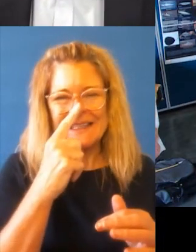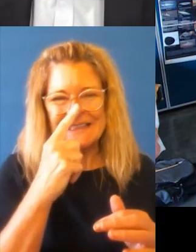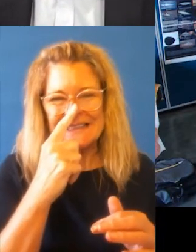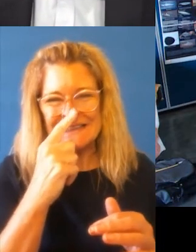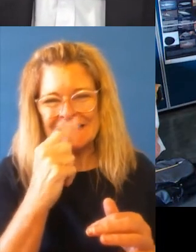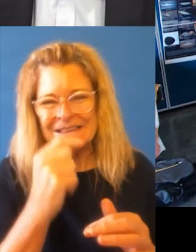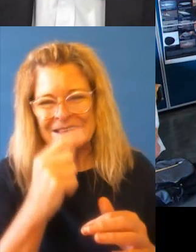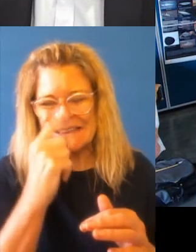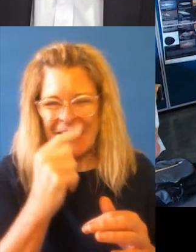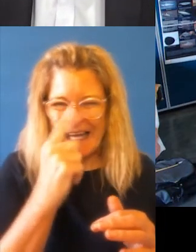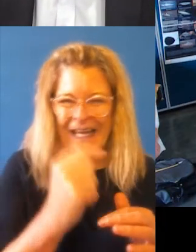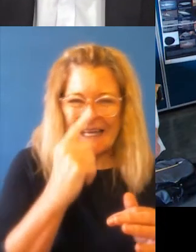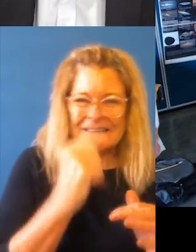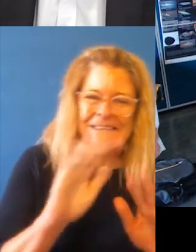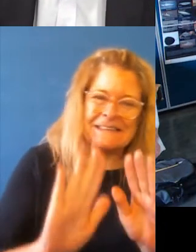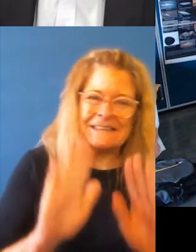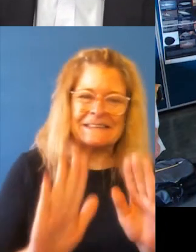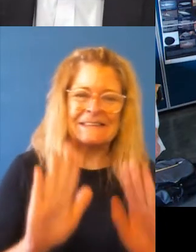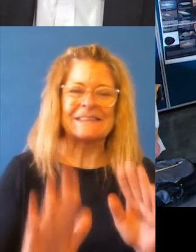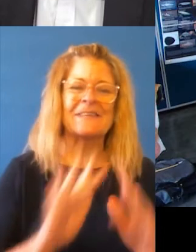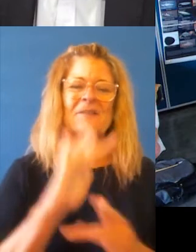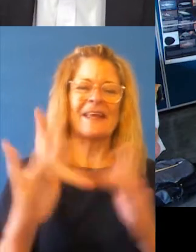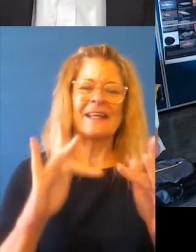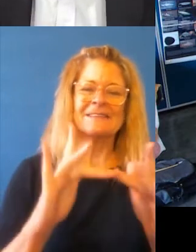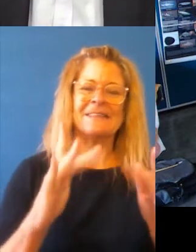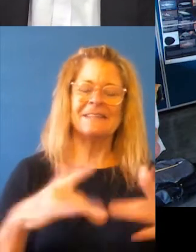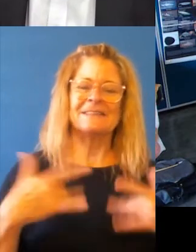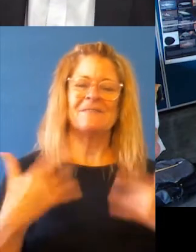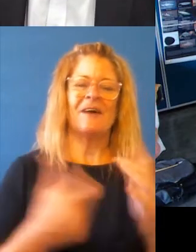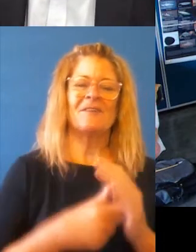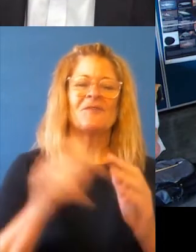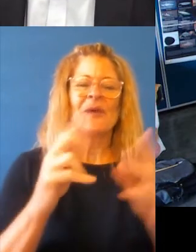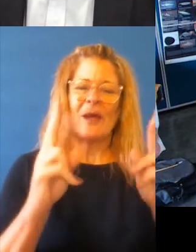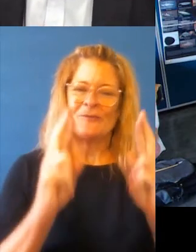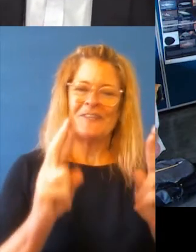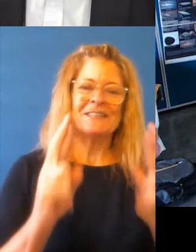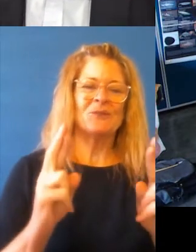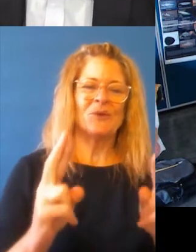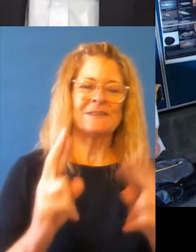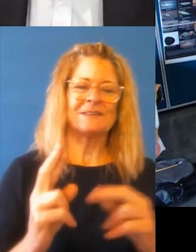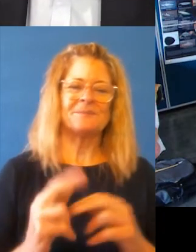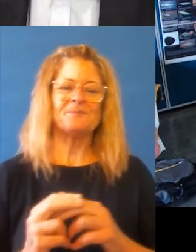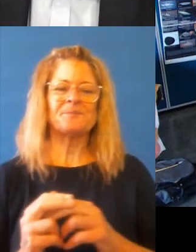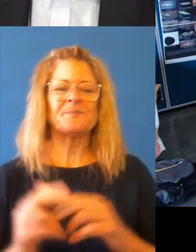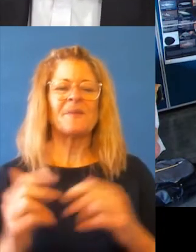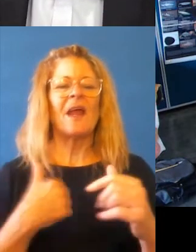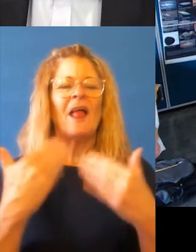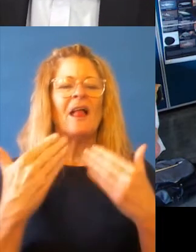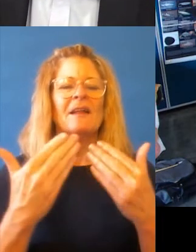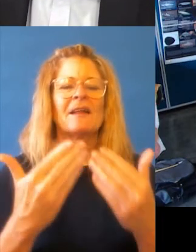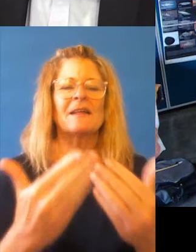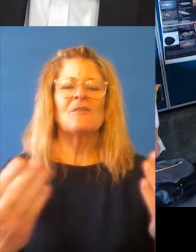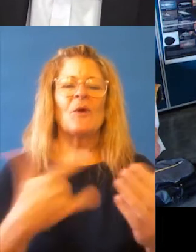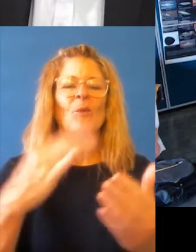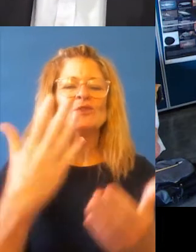connection is holding up for now. So, Yes, fingers crossed. Fingers crossed. I'll give you a. I wasn't